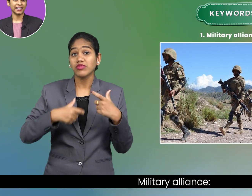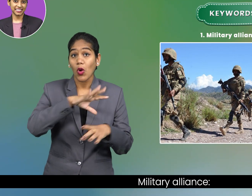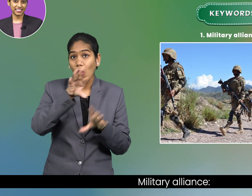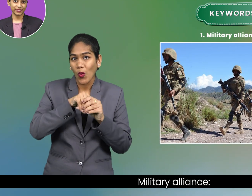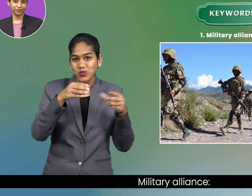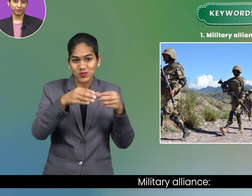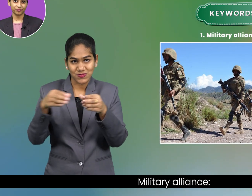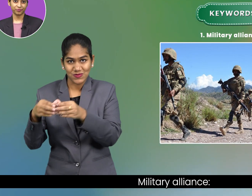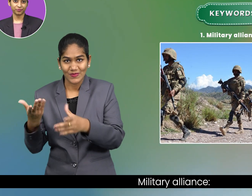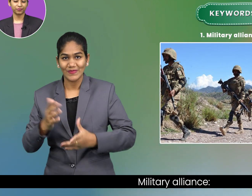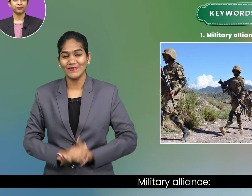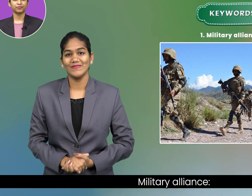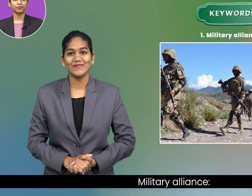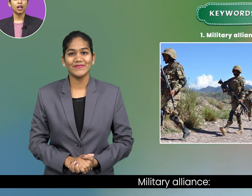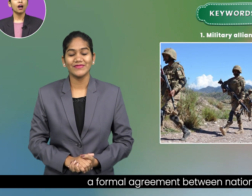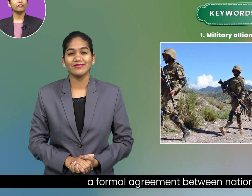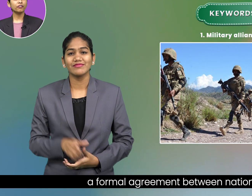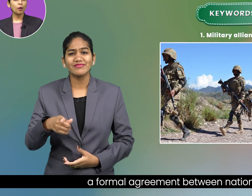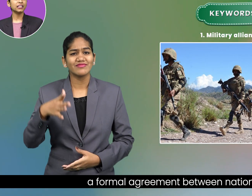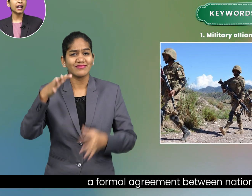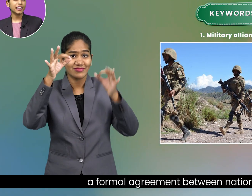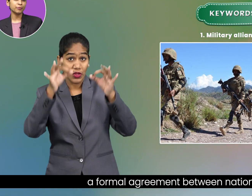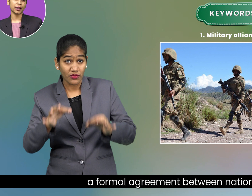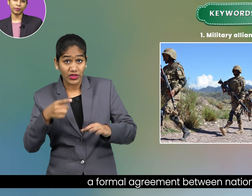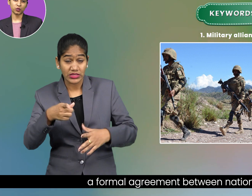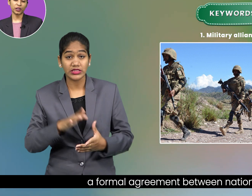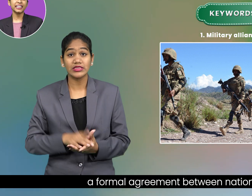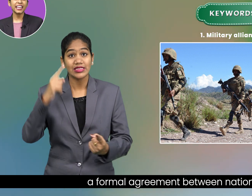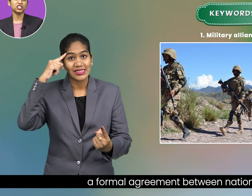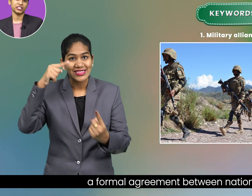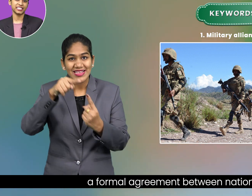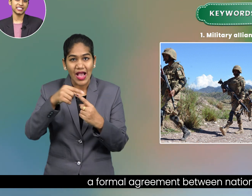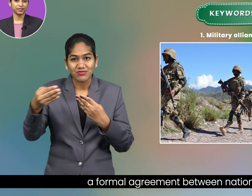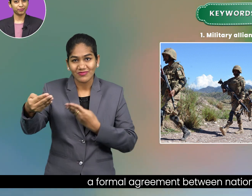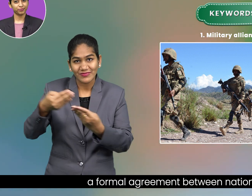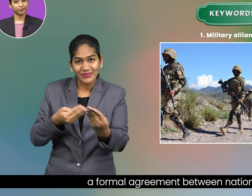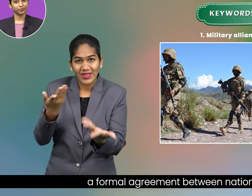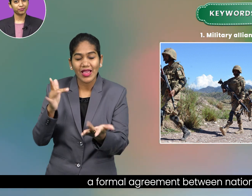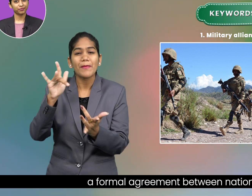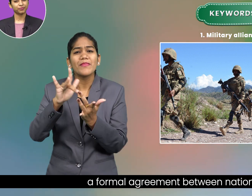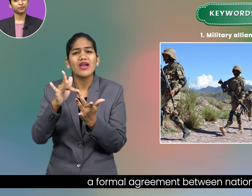military alliance, a formal agreement between nations.